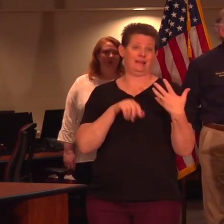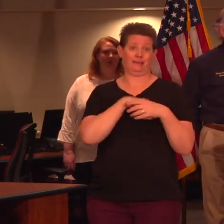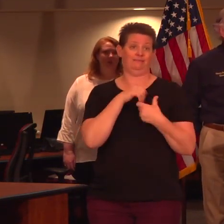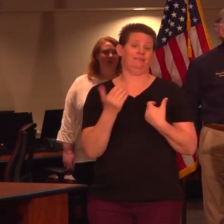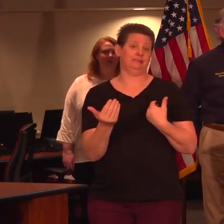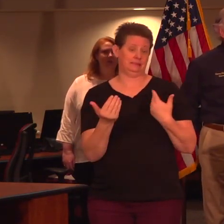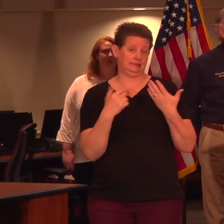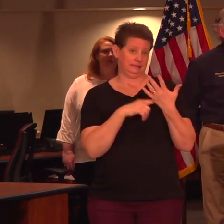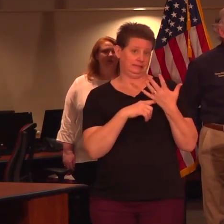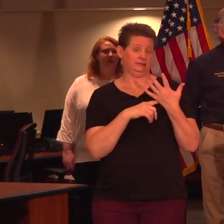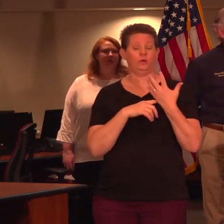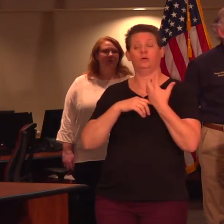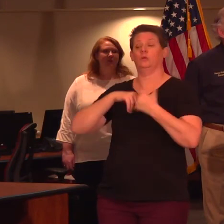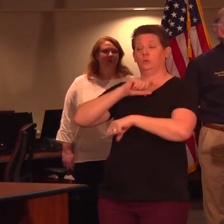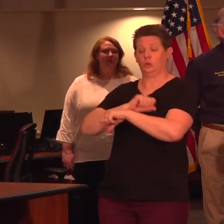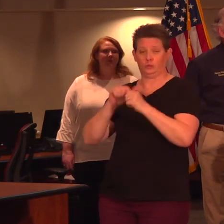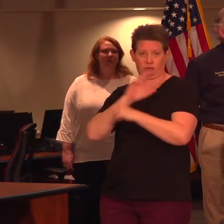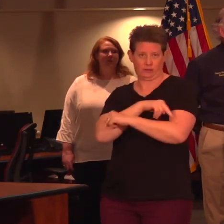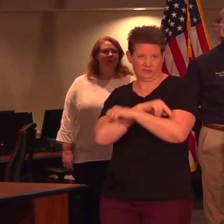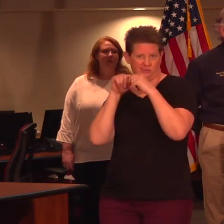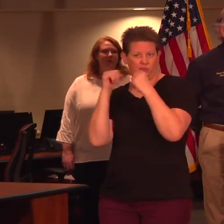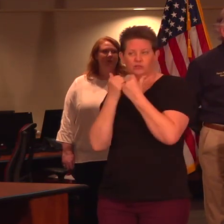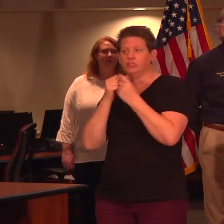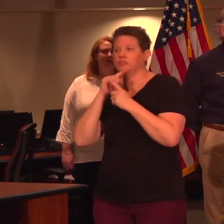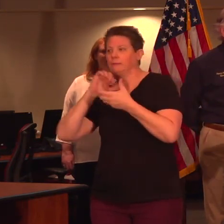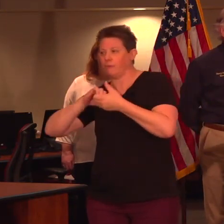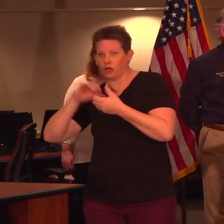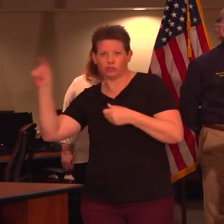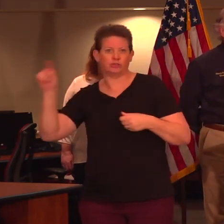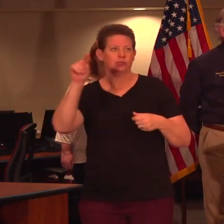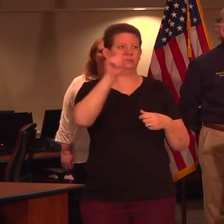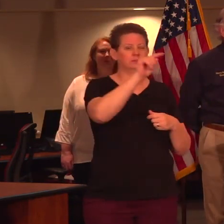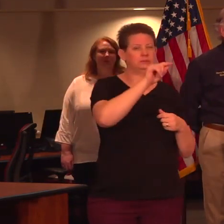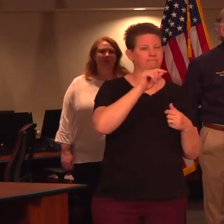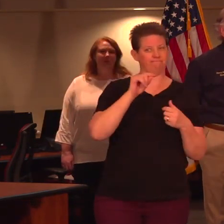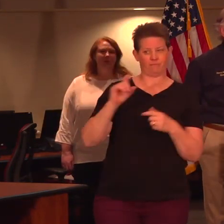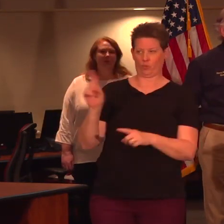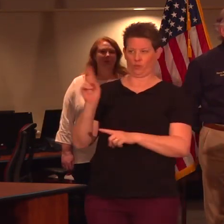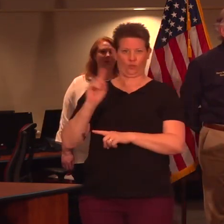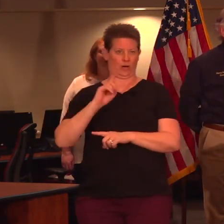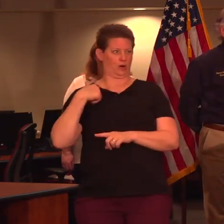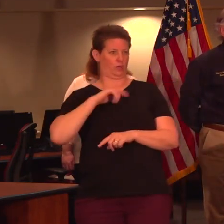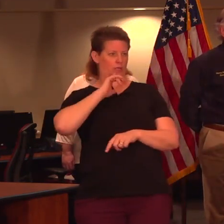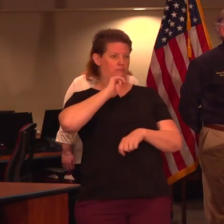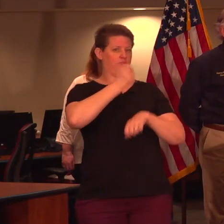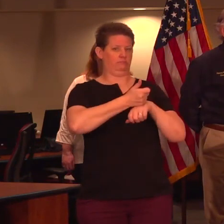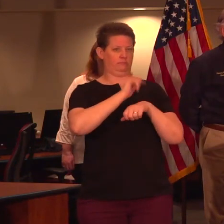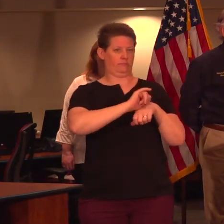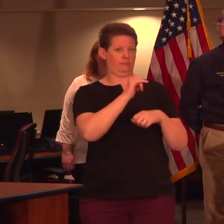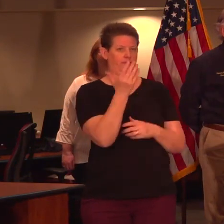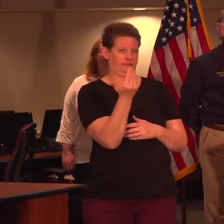we're working with the Hospital Association and other partners to identify where we would deploy the 15